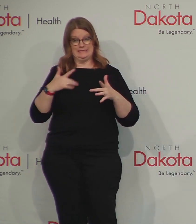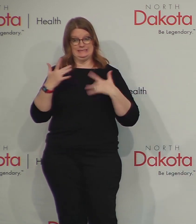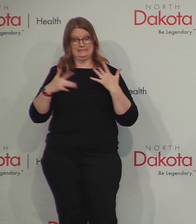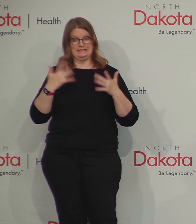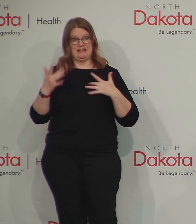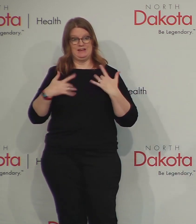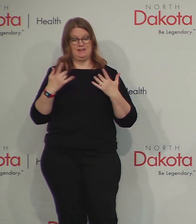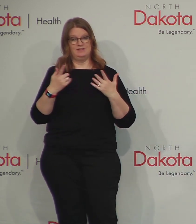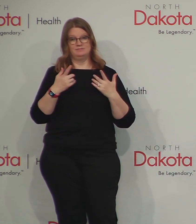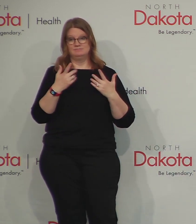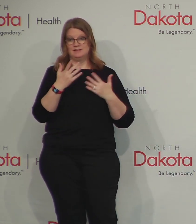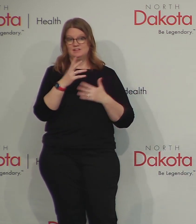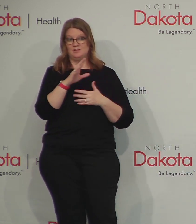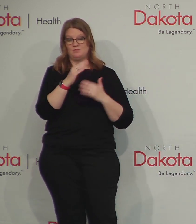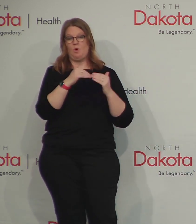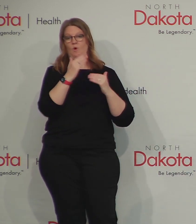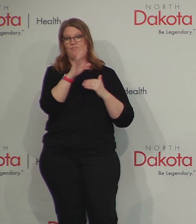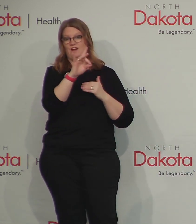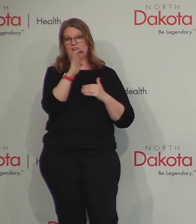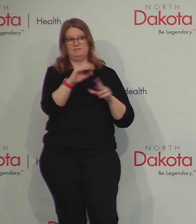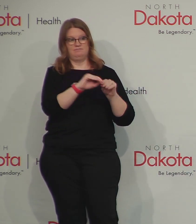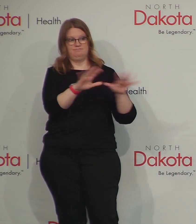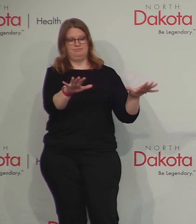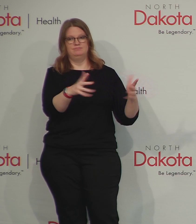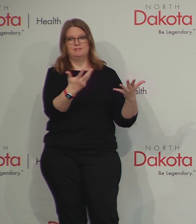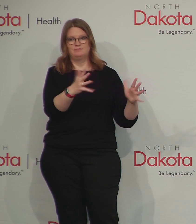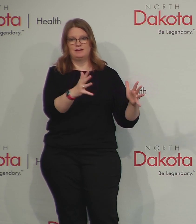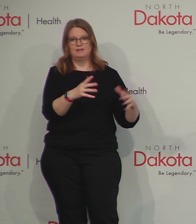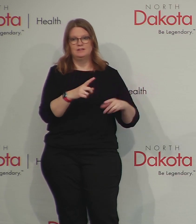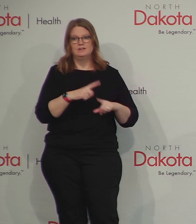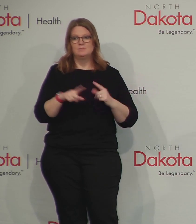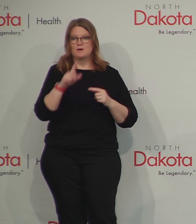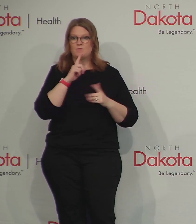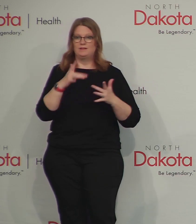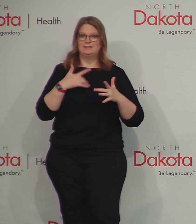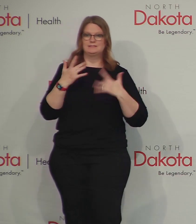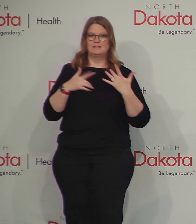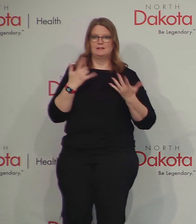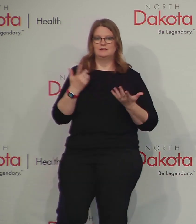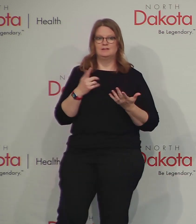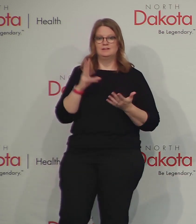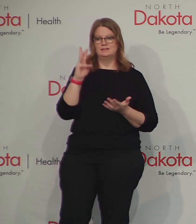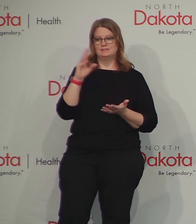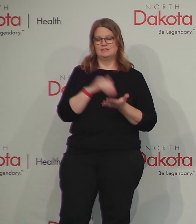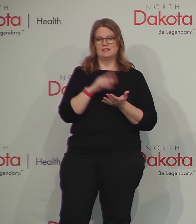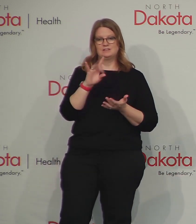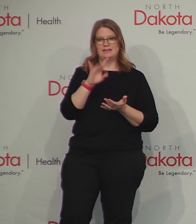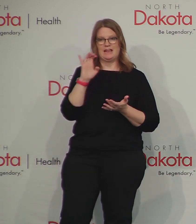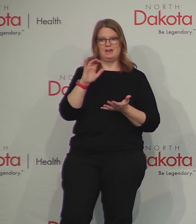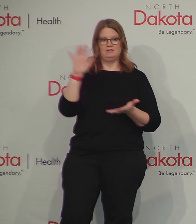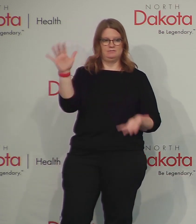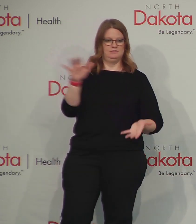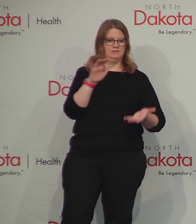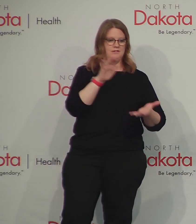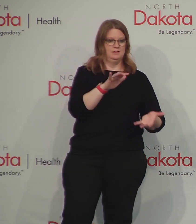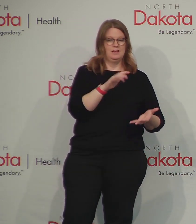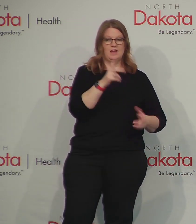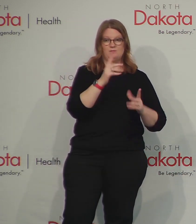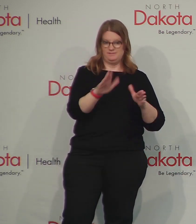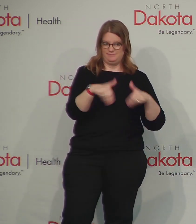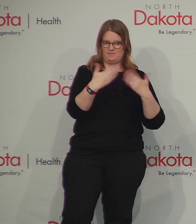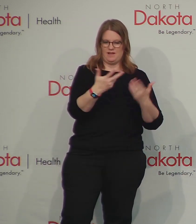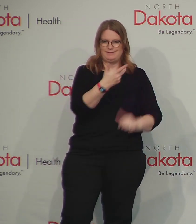hundreds of those already administered. What would be more exciting if we just stood here today and say we've received 6,800 doses and we've given 6,800